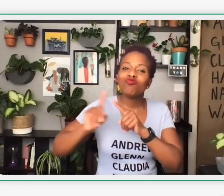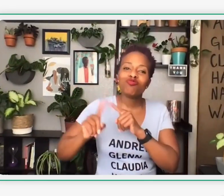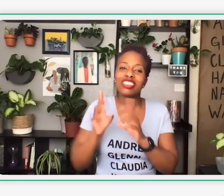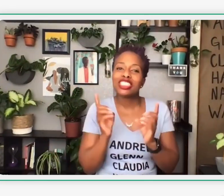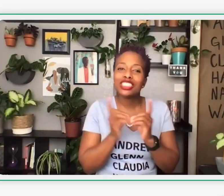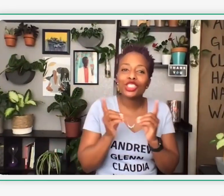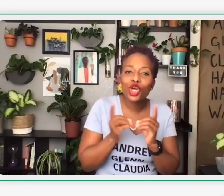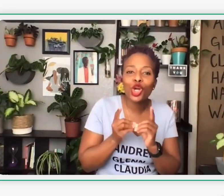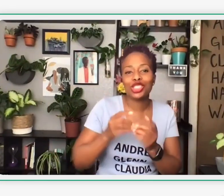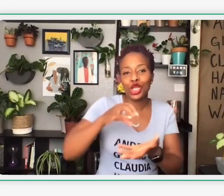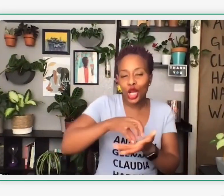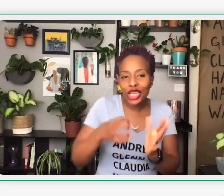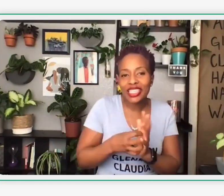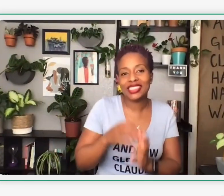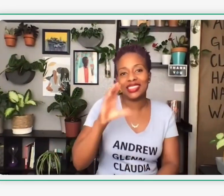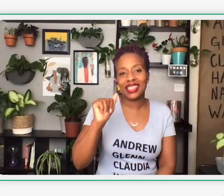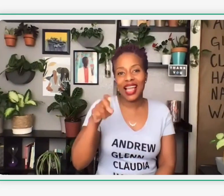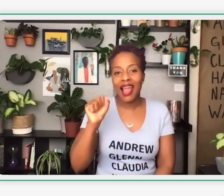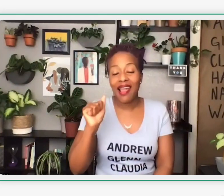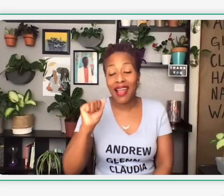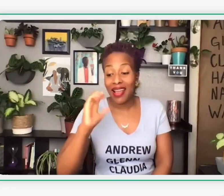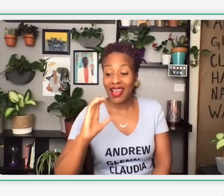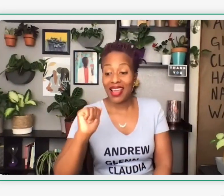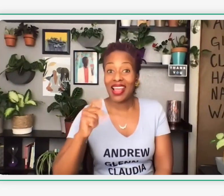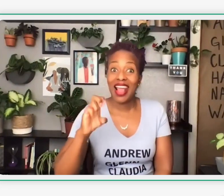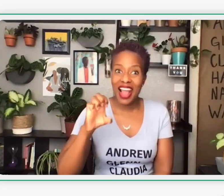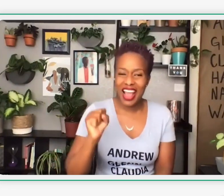she has different pastries, desserts, cakes,